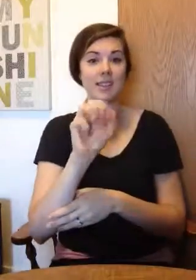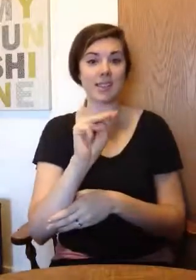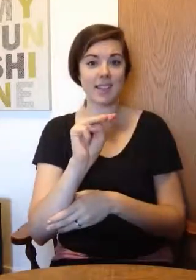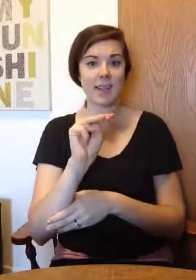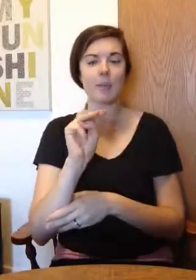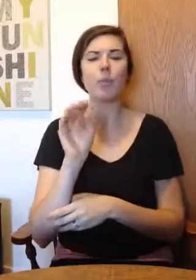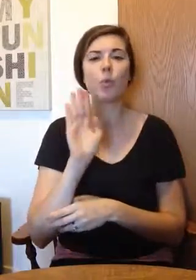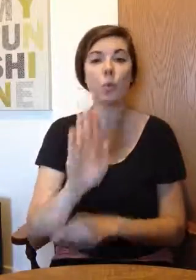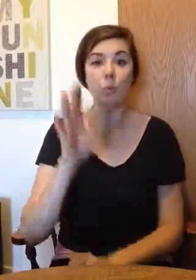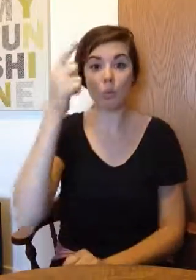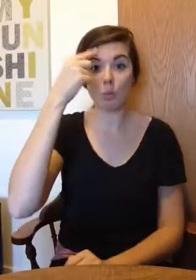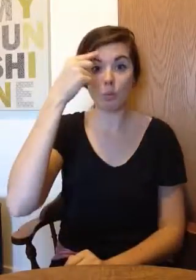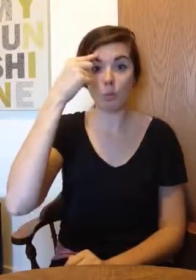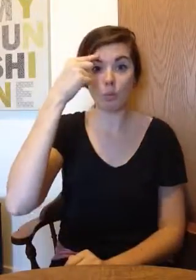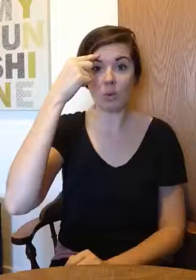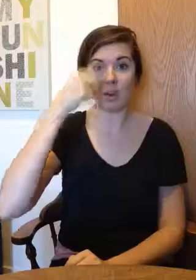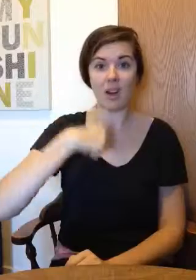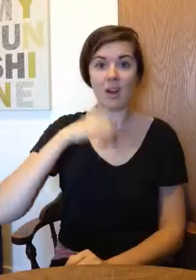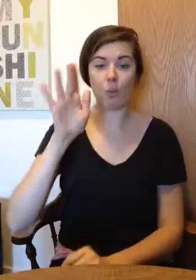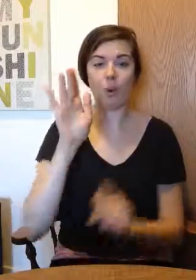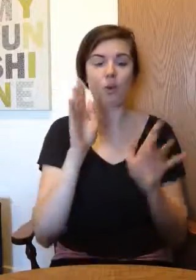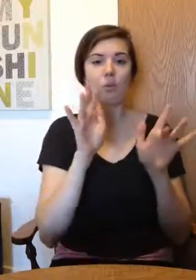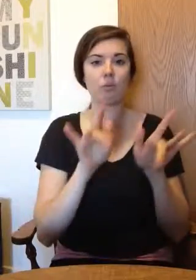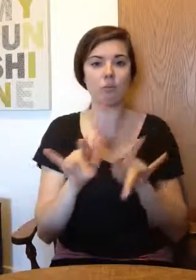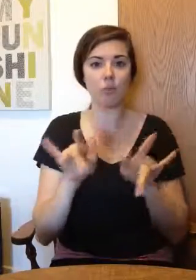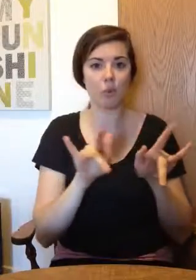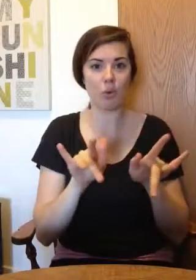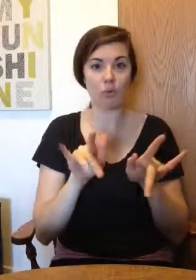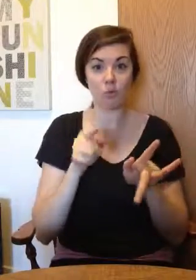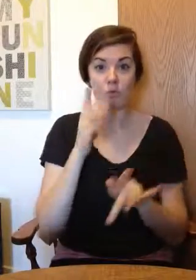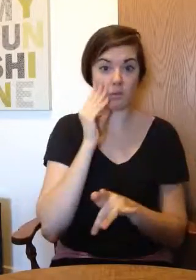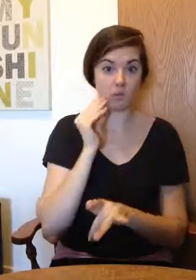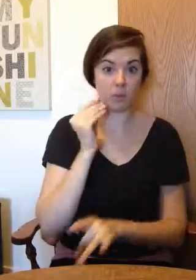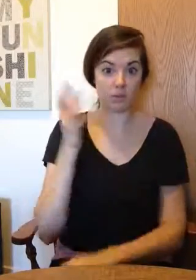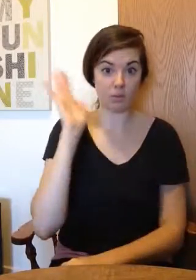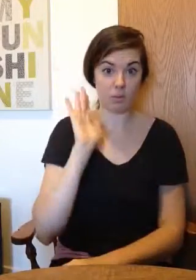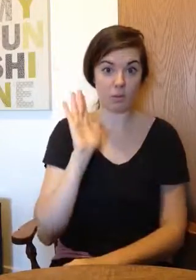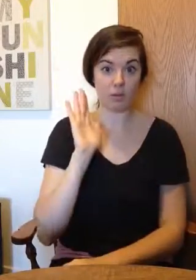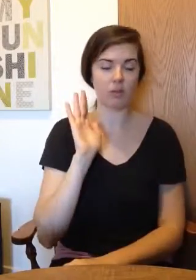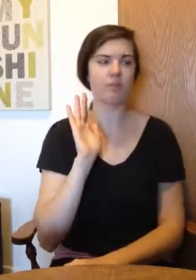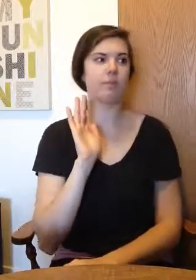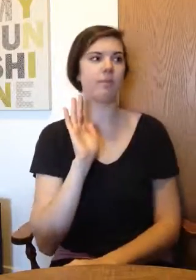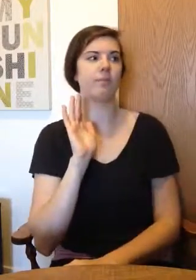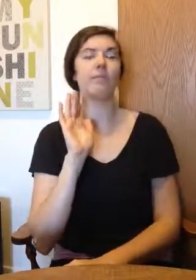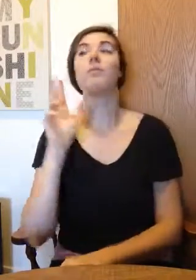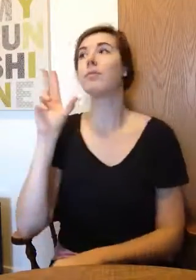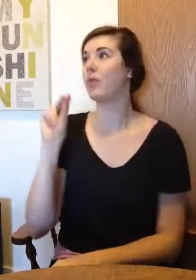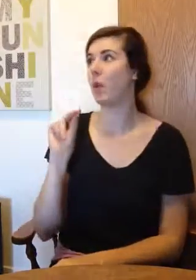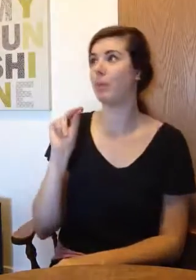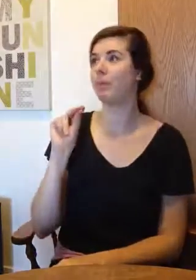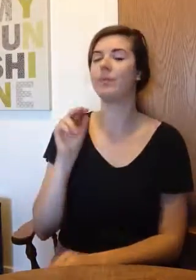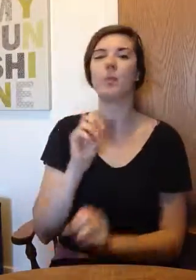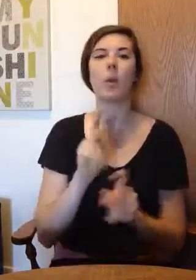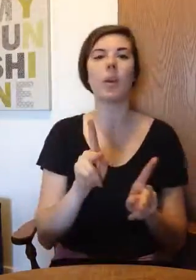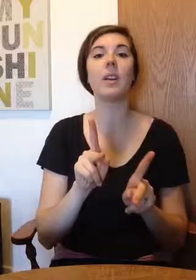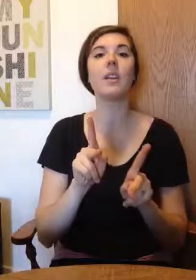brain. Have you had this before? No. Okay. All right. I need you to stick out your arm for science. Roll up your sleeve a bit. All right. And so what I'm going to do, I'm